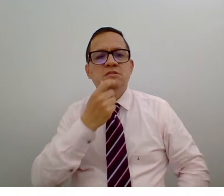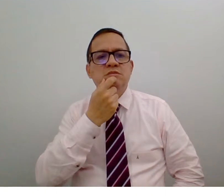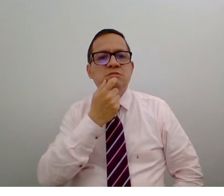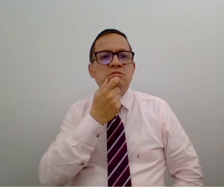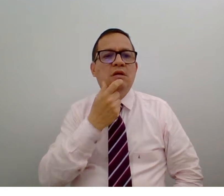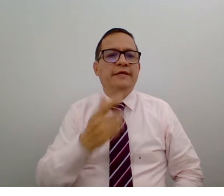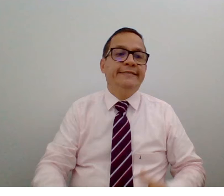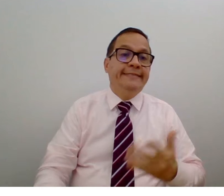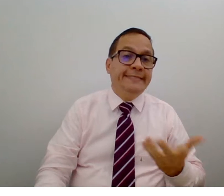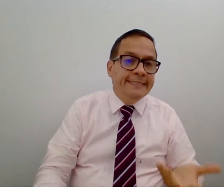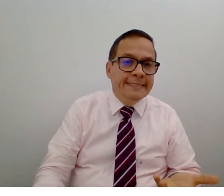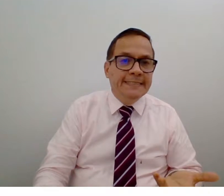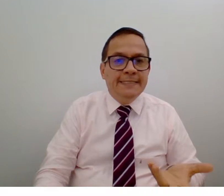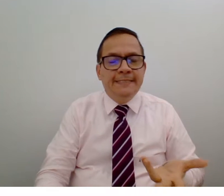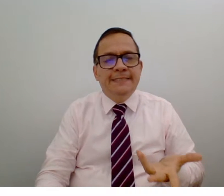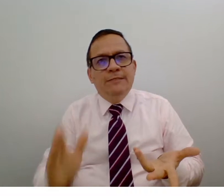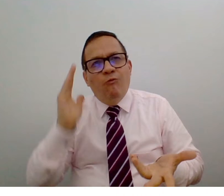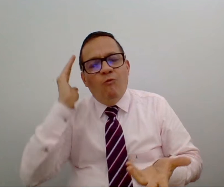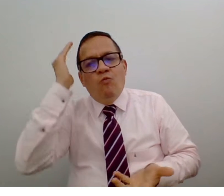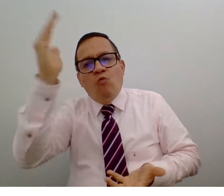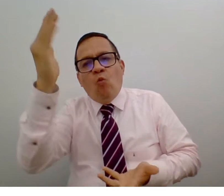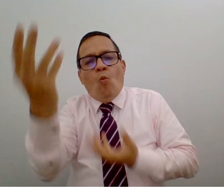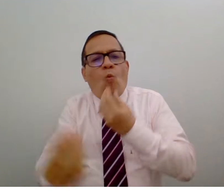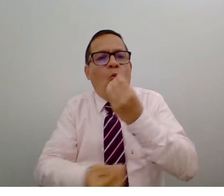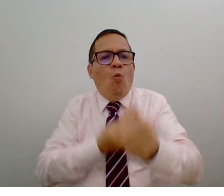Predictions how it will be in the future.